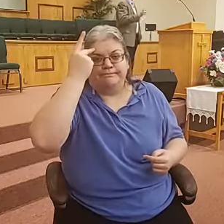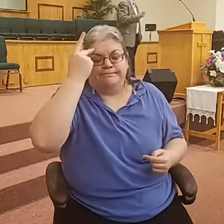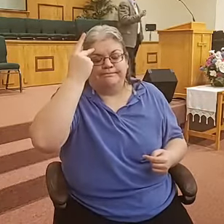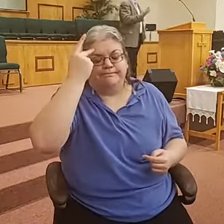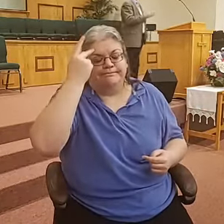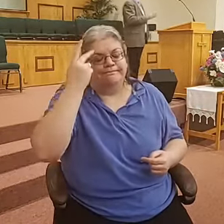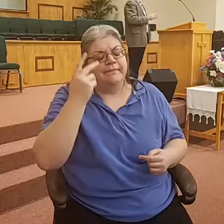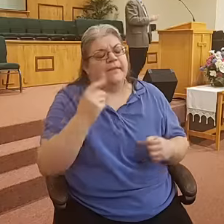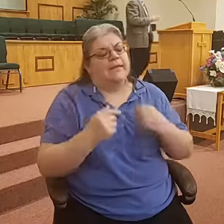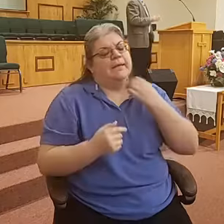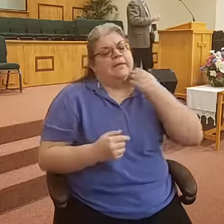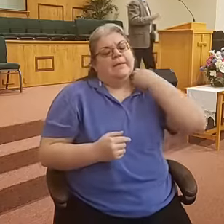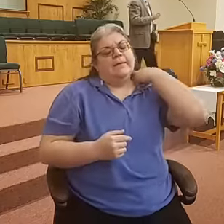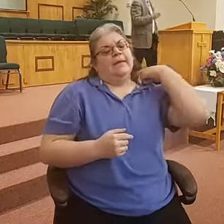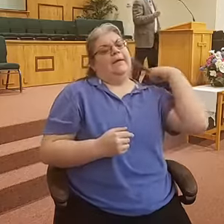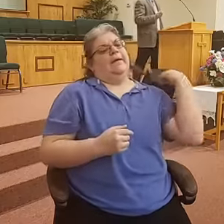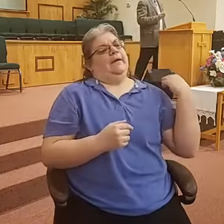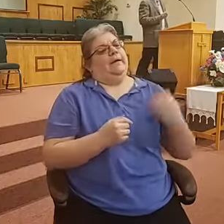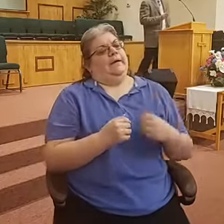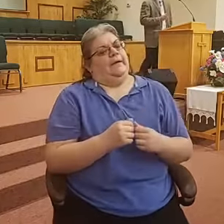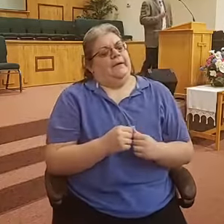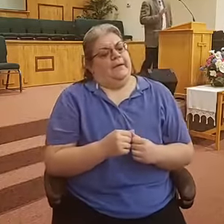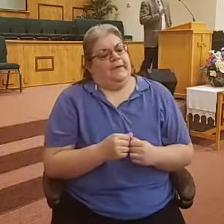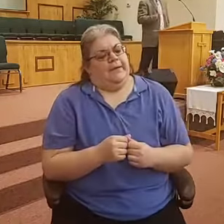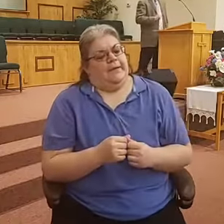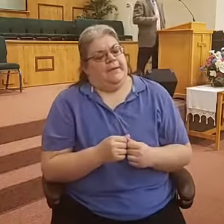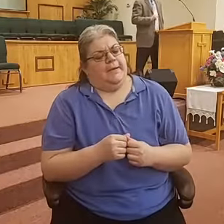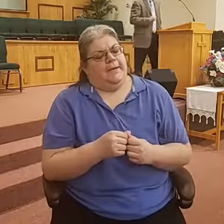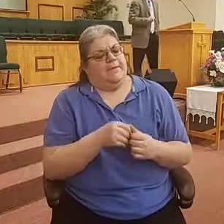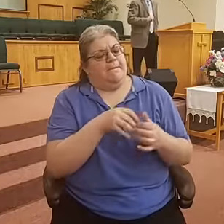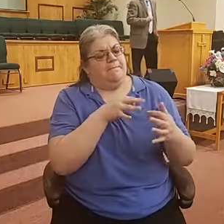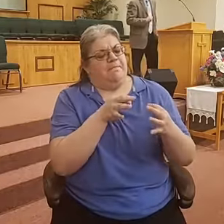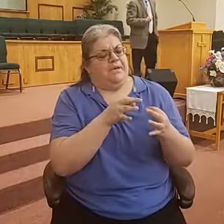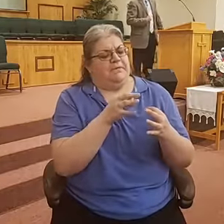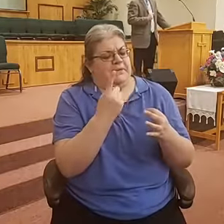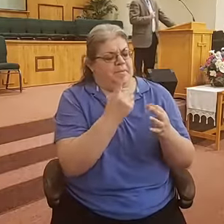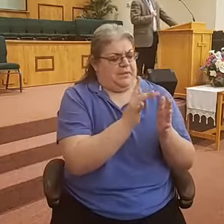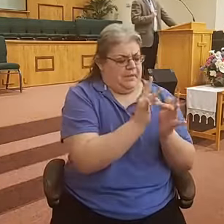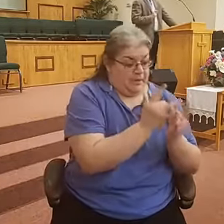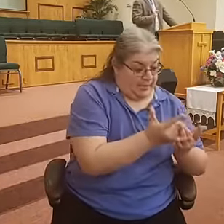it. I want to take you through the Bible, and I want to take you to real life, and I want you to consider some things.